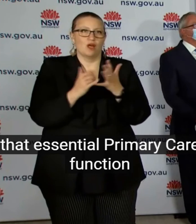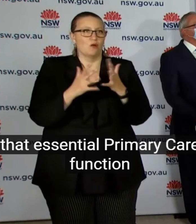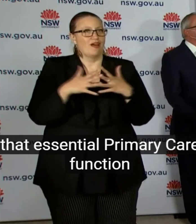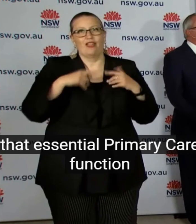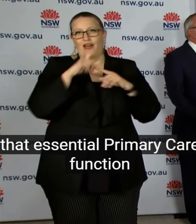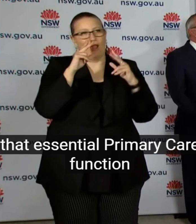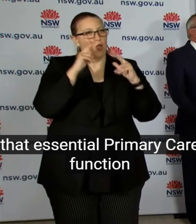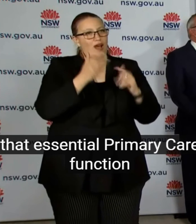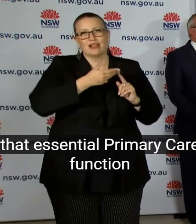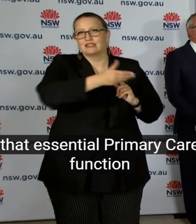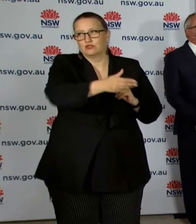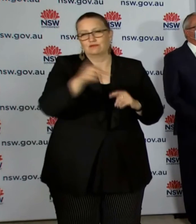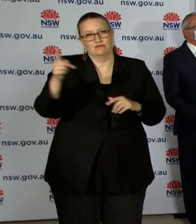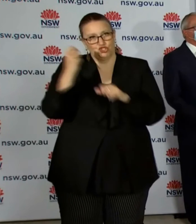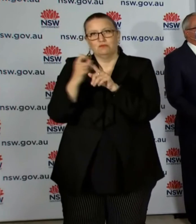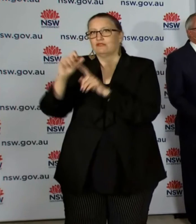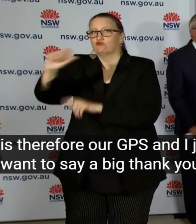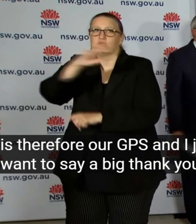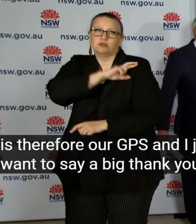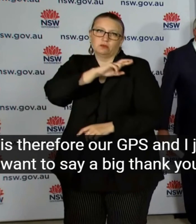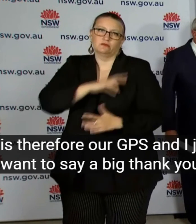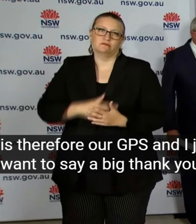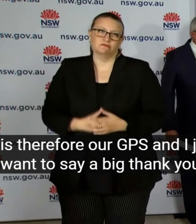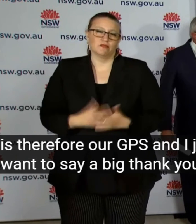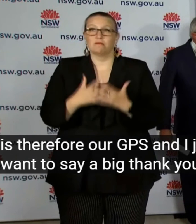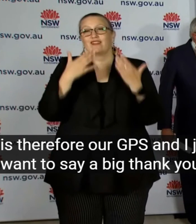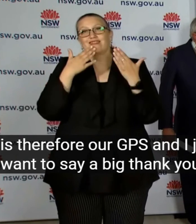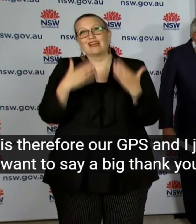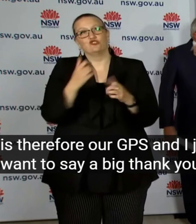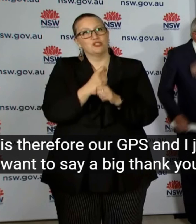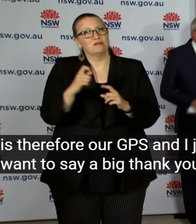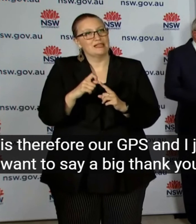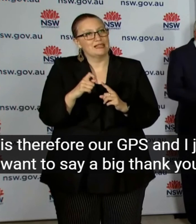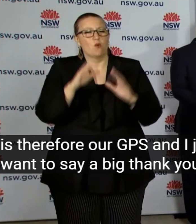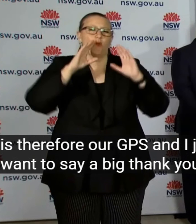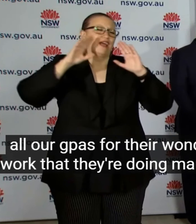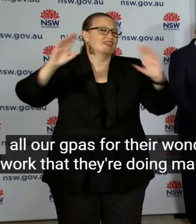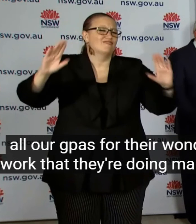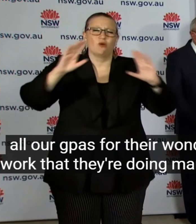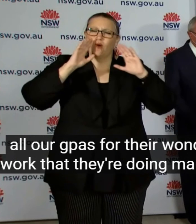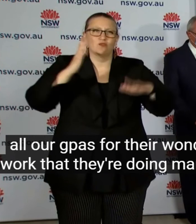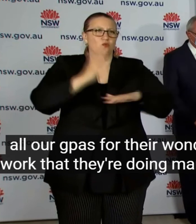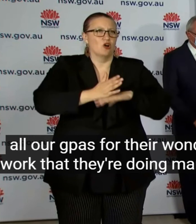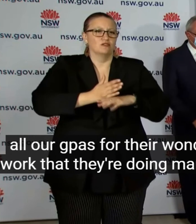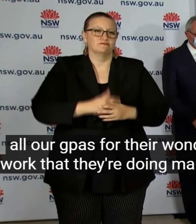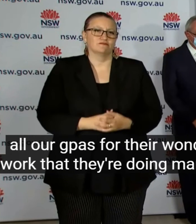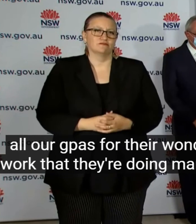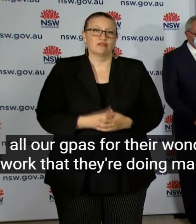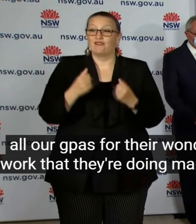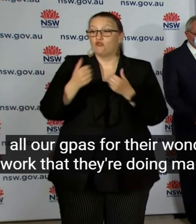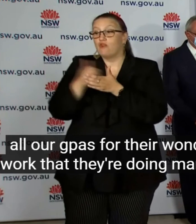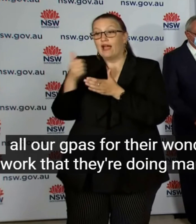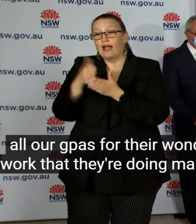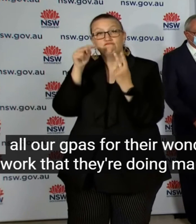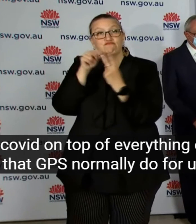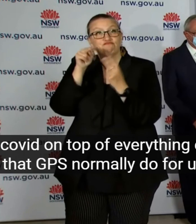is there for our GPs. And I just want to say a big thank you to all our GPs for the wonderful work that they're doing. Managing COVID on top of everything